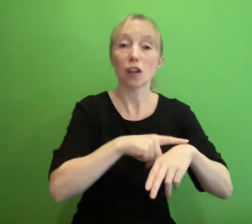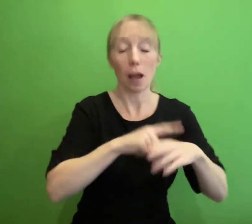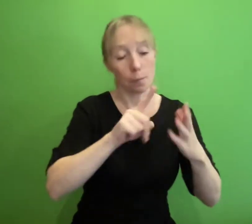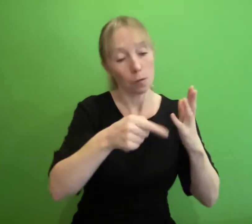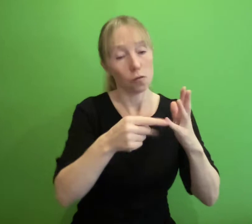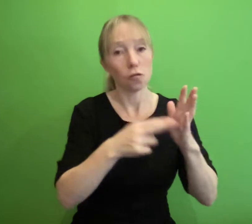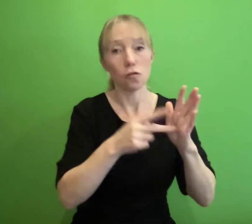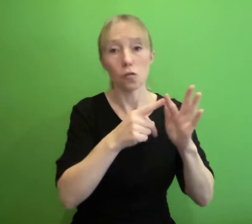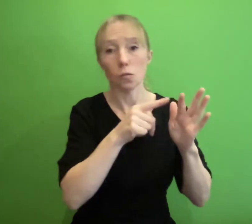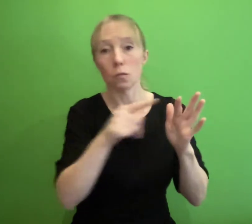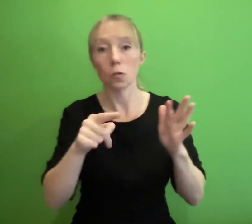2021.